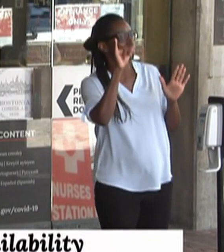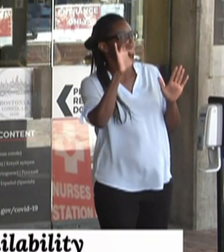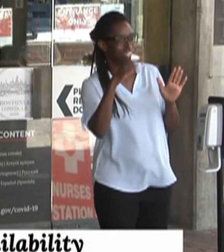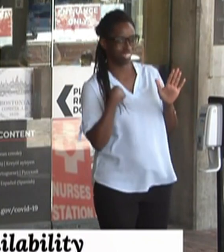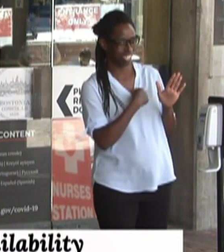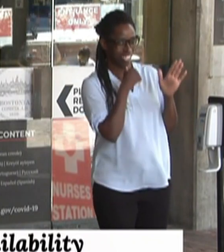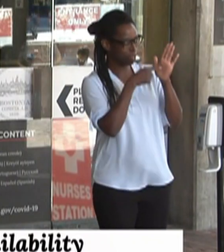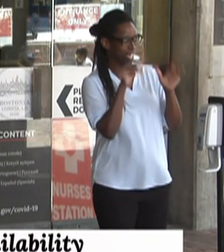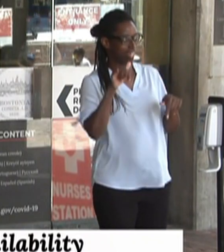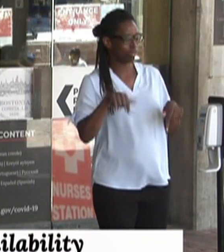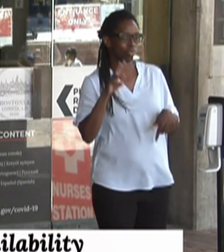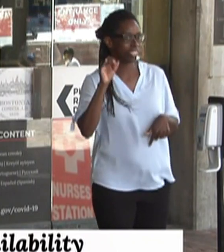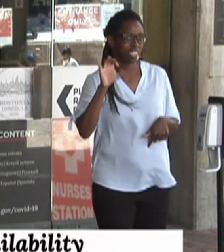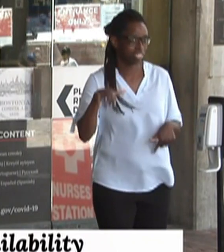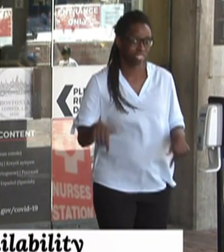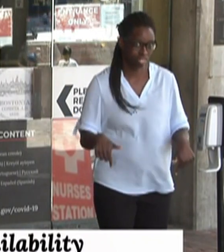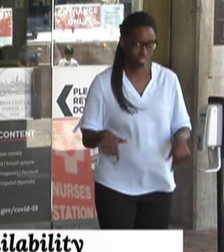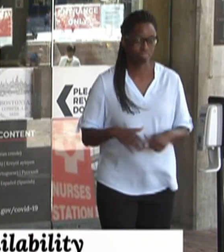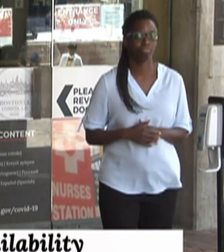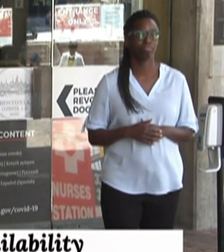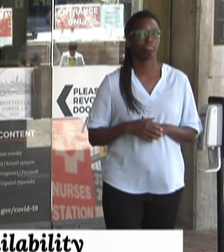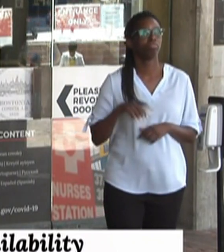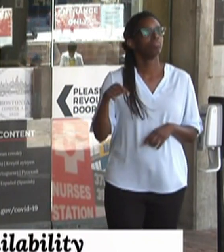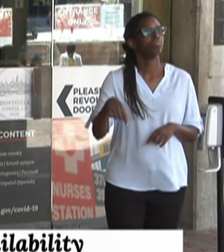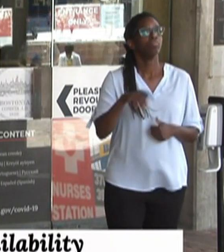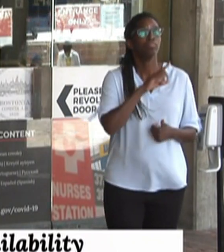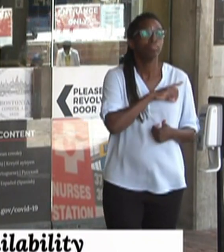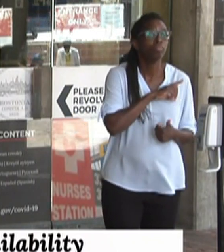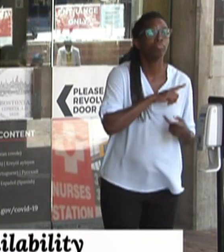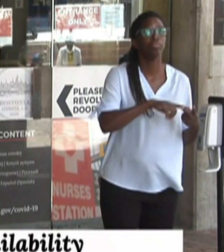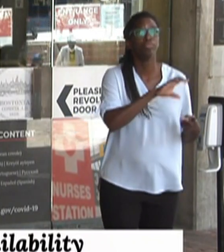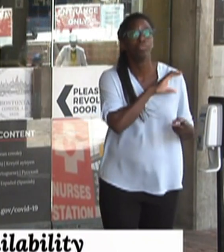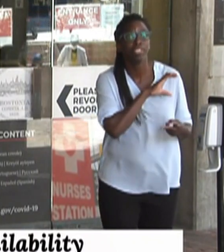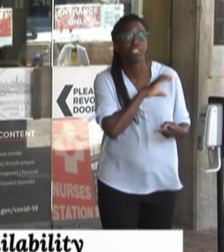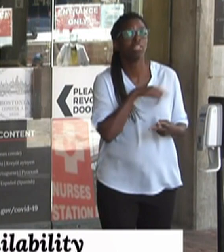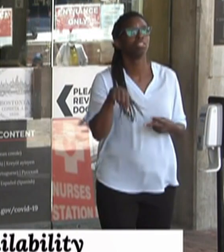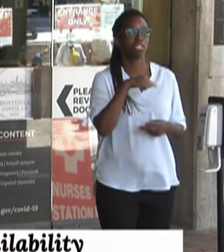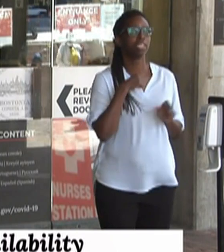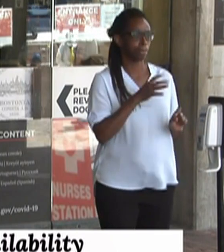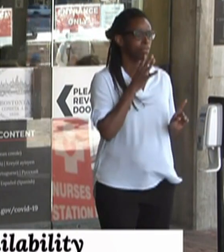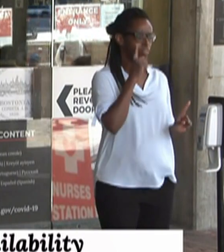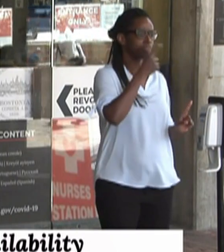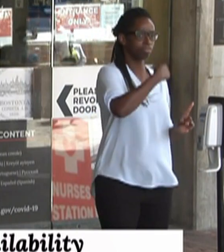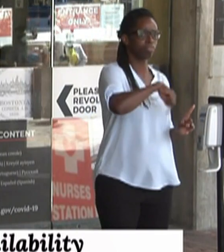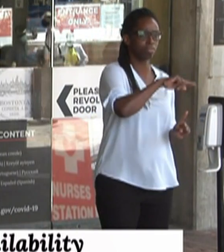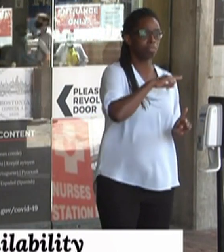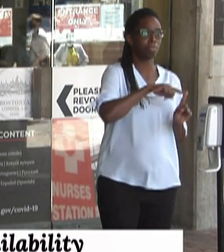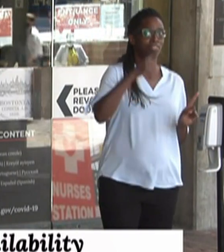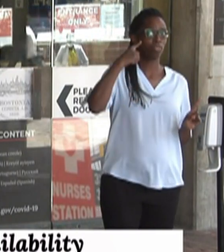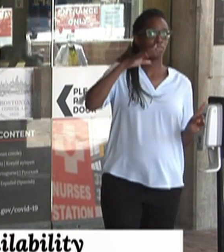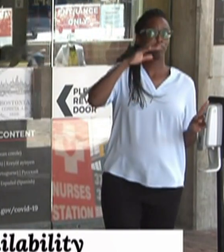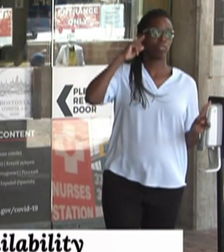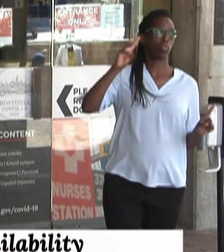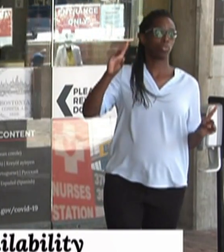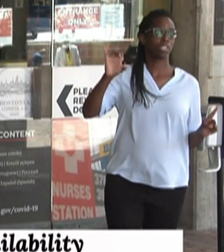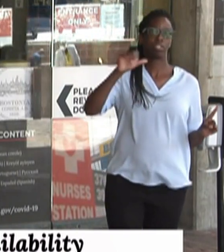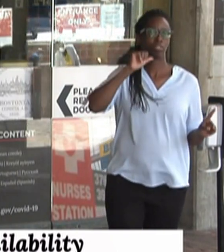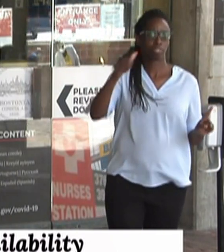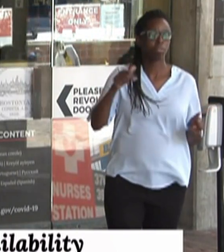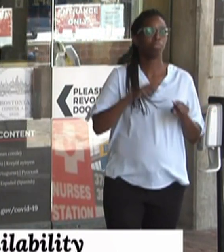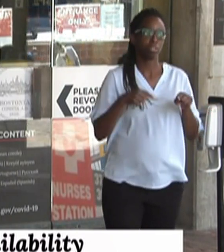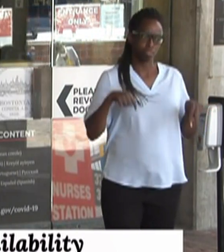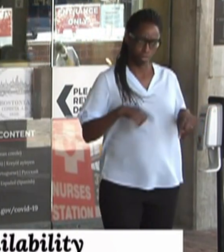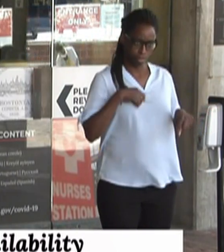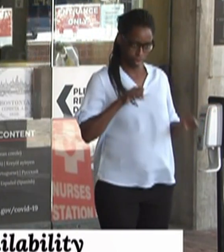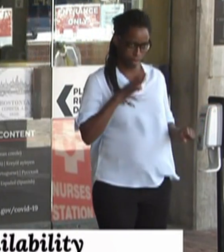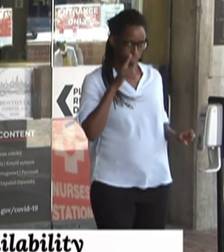any of the other places, I can only speak for Boston. What I can say, what we're doing in Boston is our task force is working. They're going to come back with recommendations